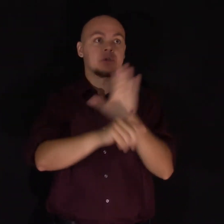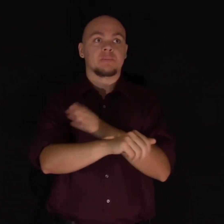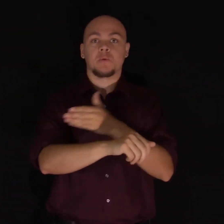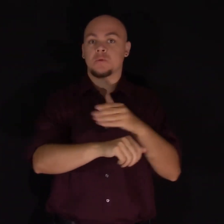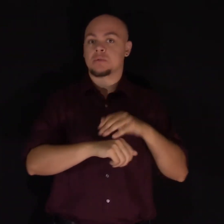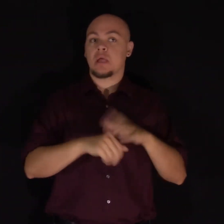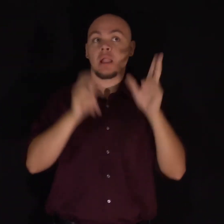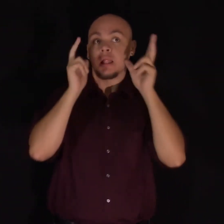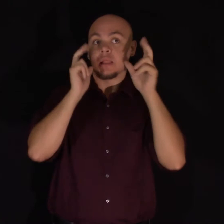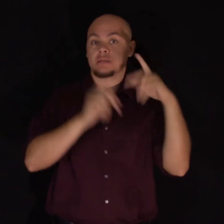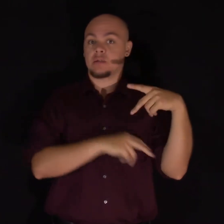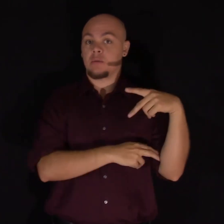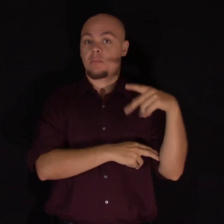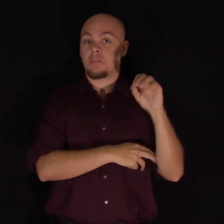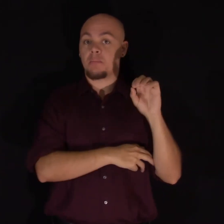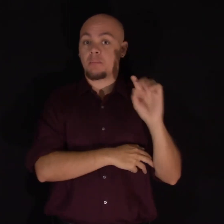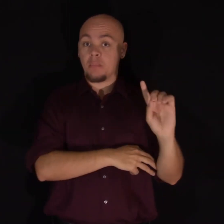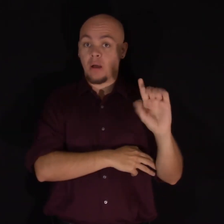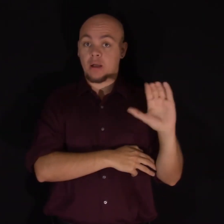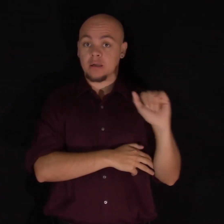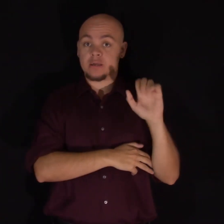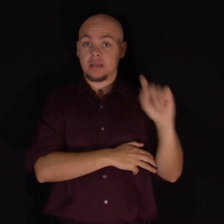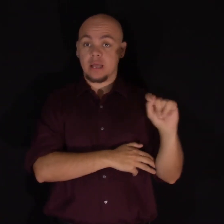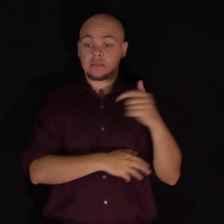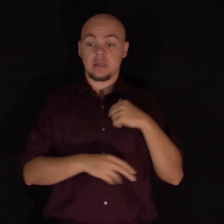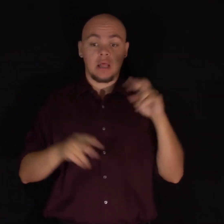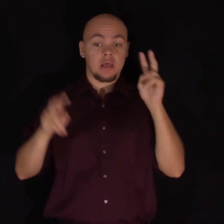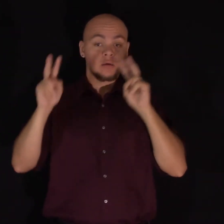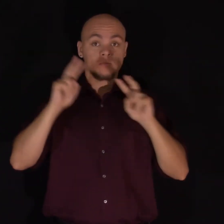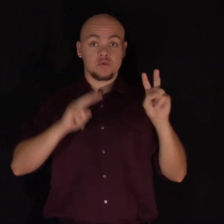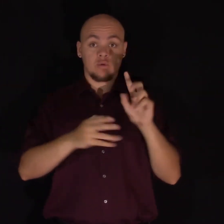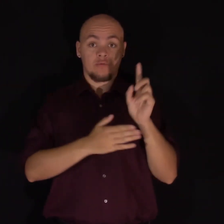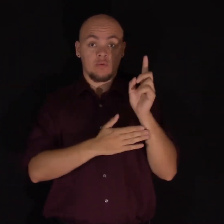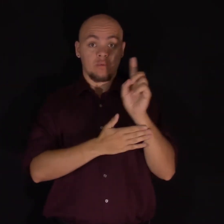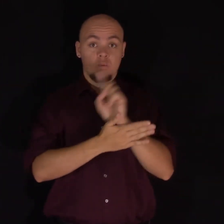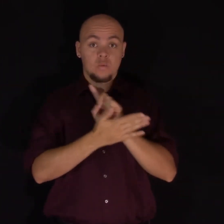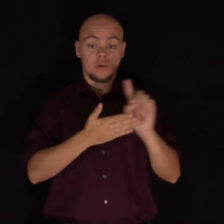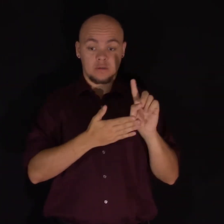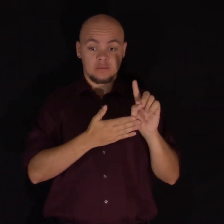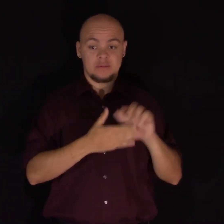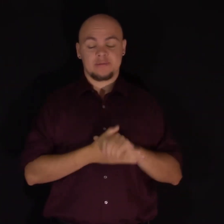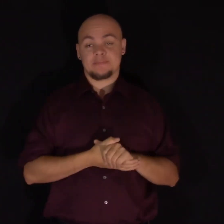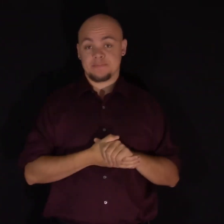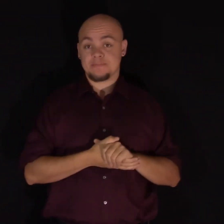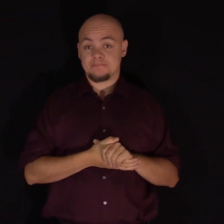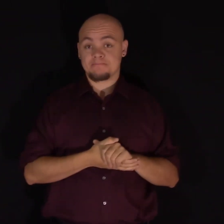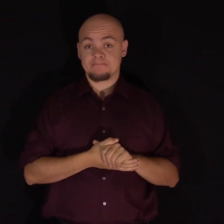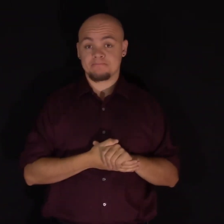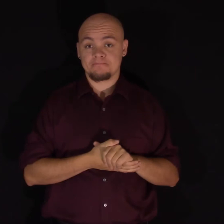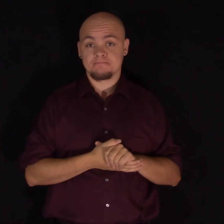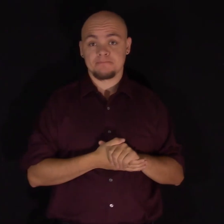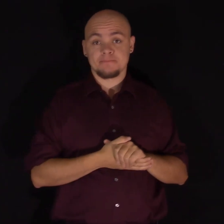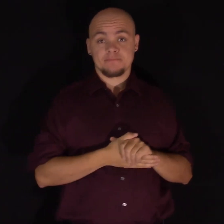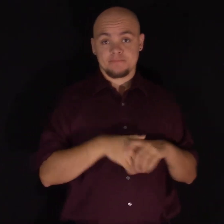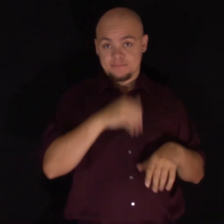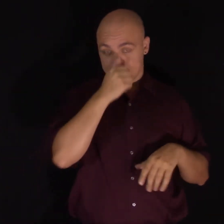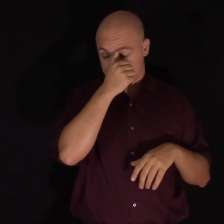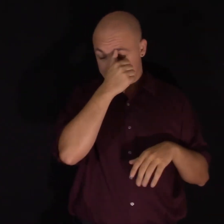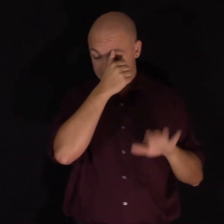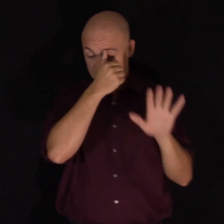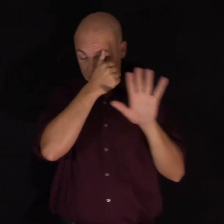to podcasts. And I observed what happened during this time. It took about a